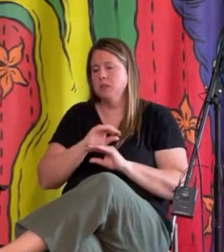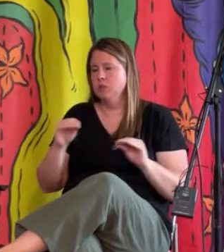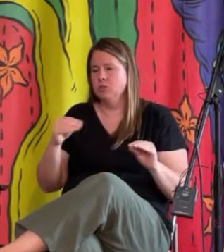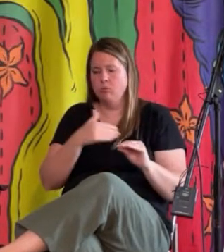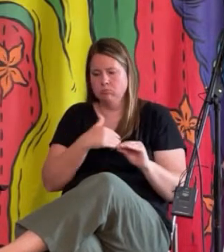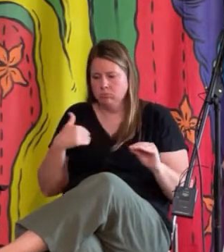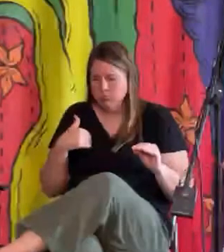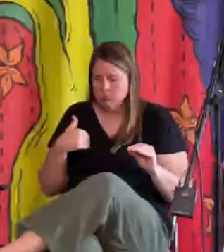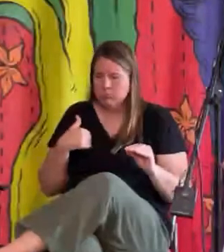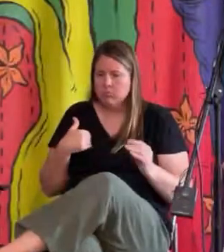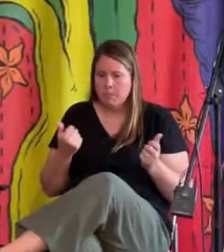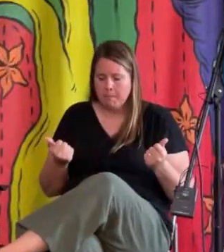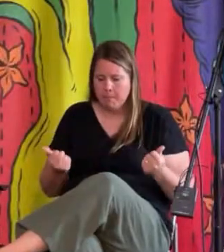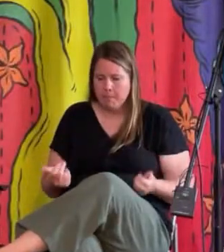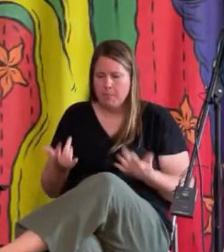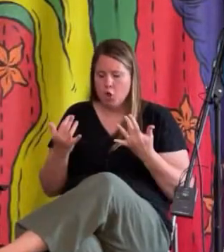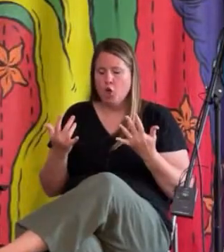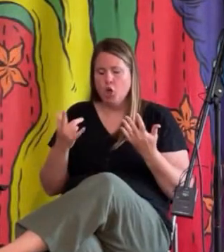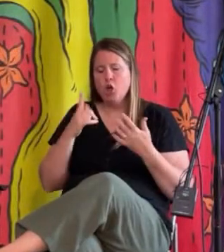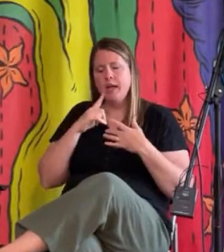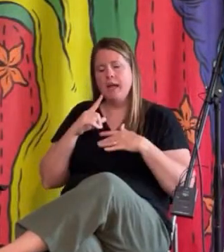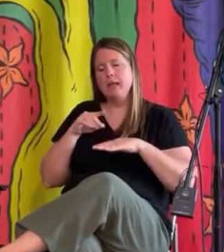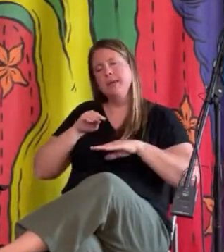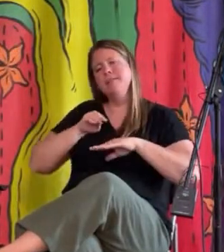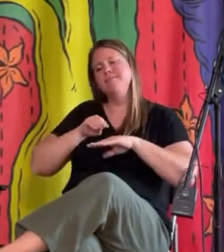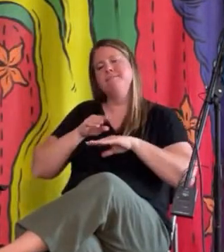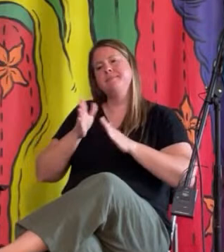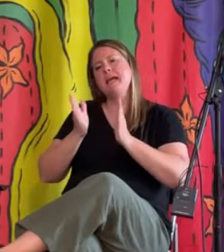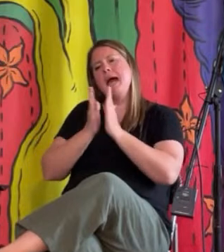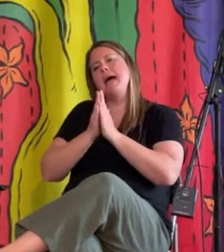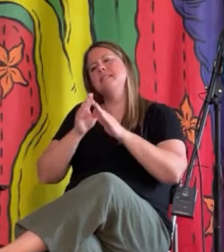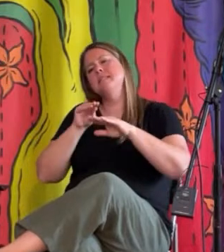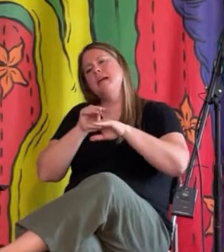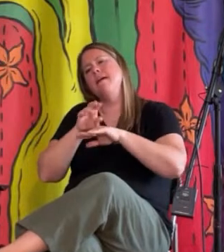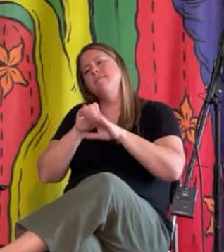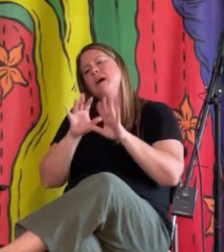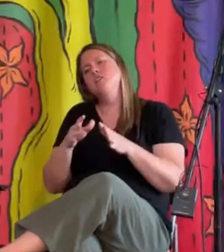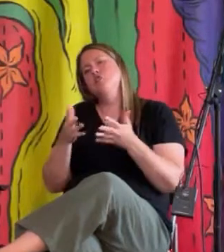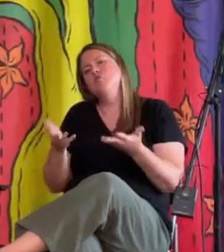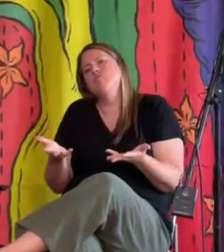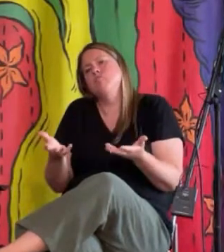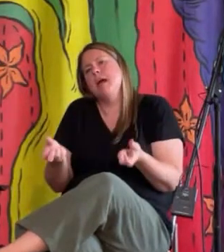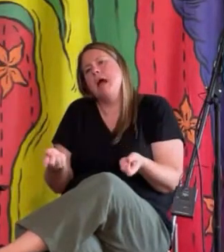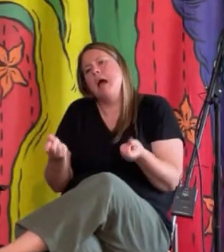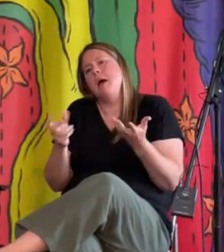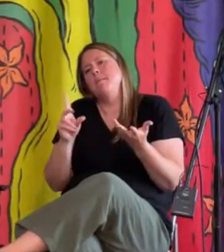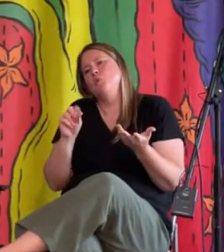who, in an advisory capacity, asks, how much do you want to live?